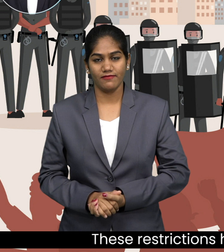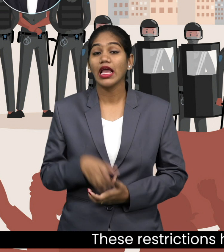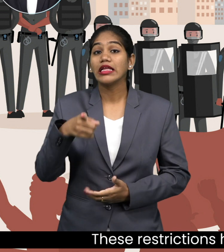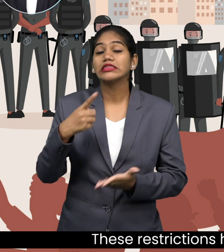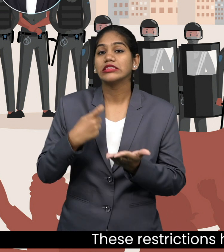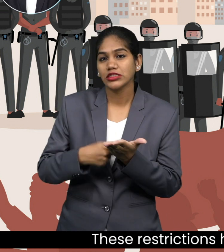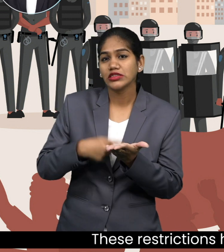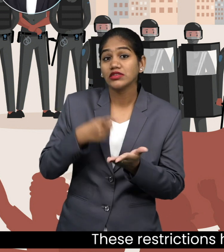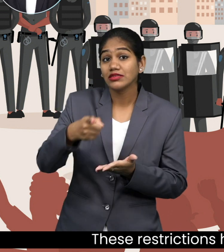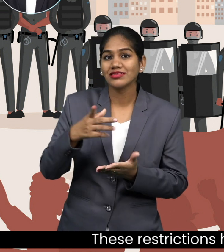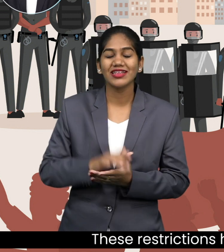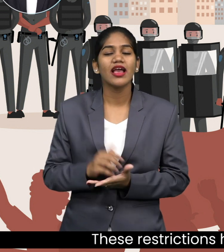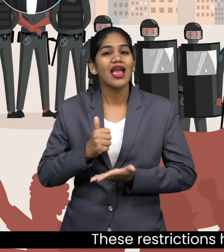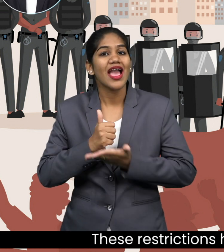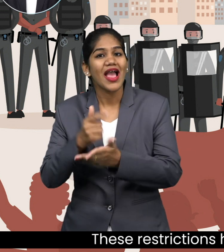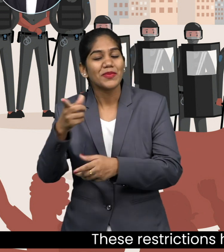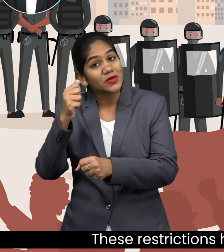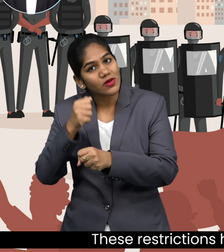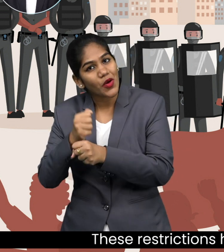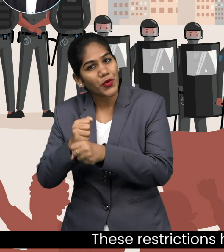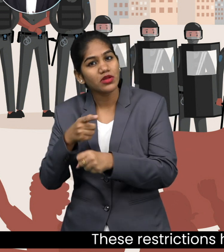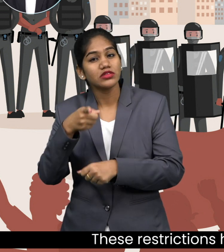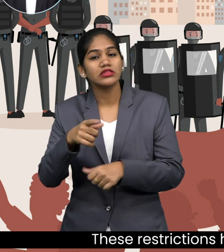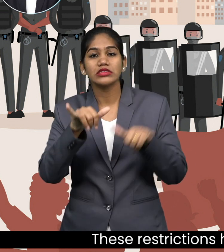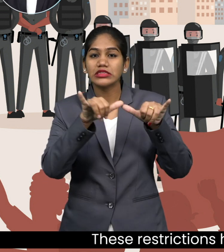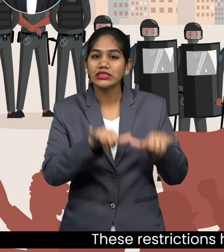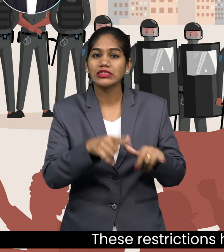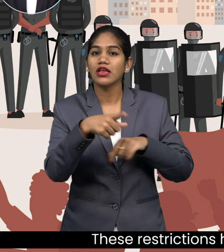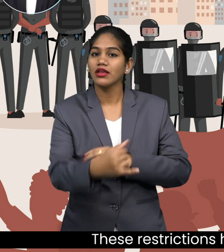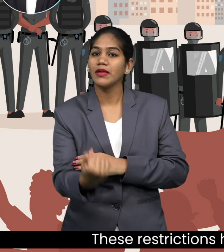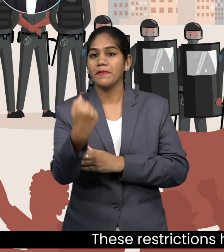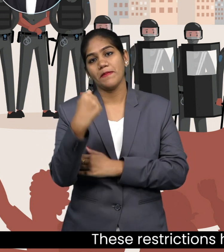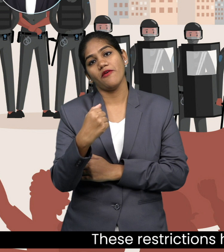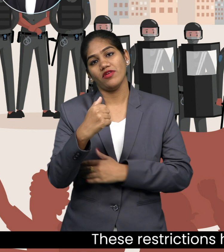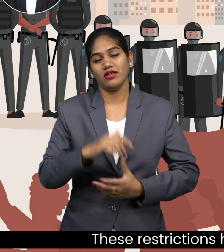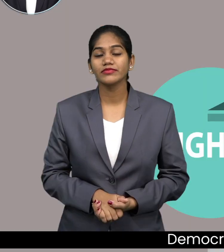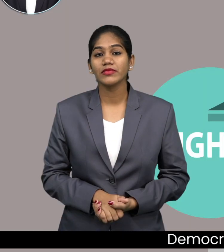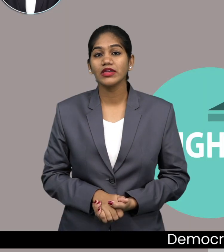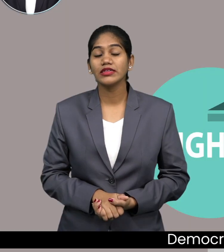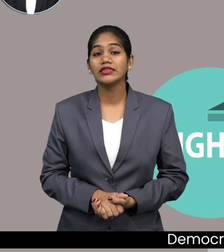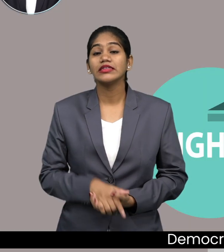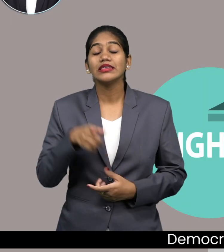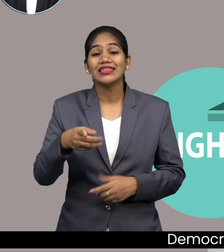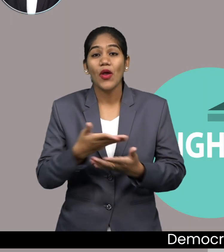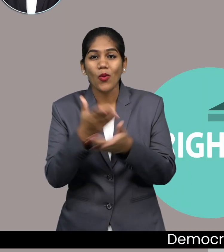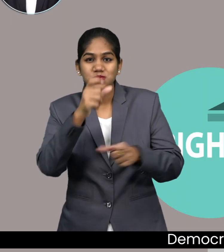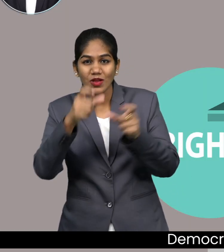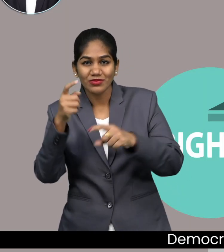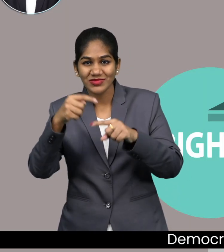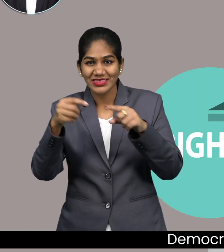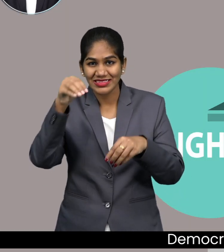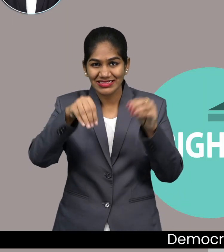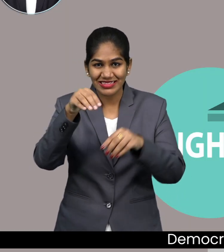These restrictions help governments stay in power. Democracy requires